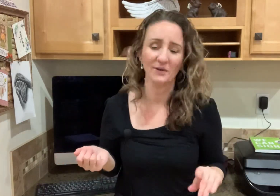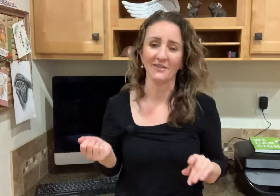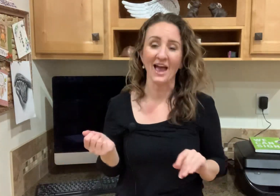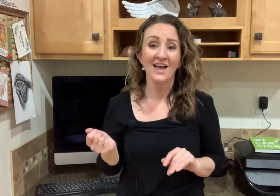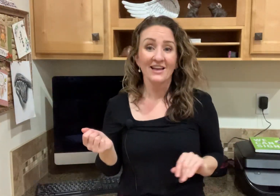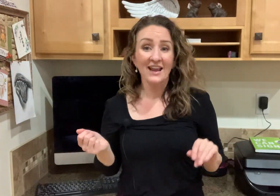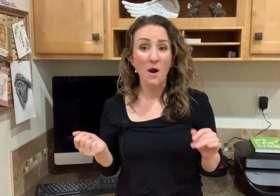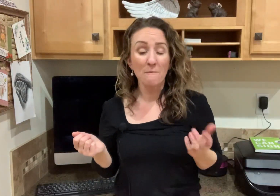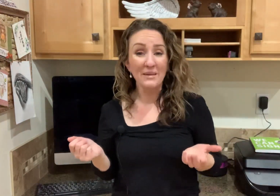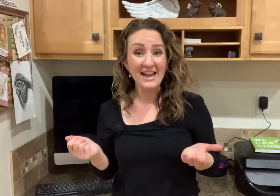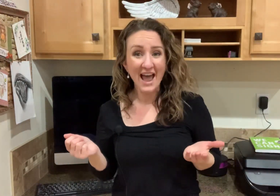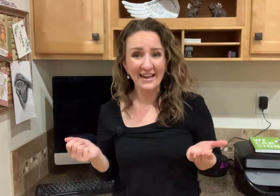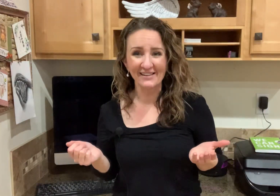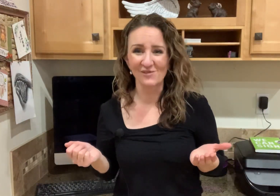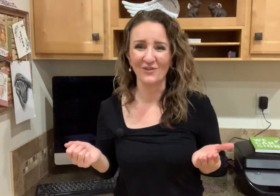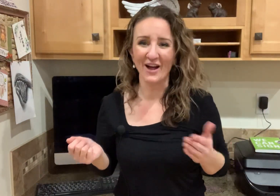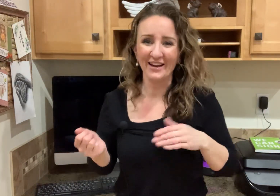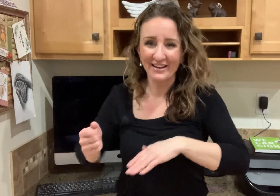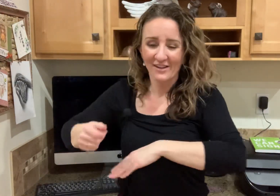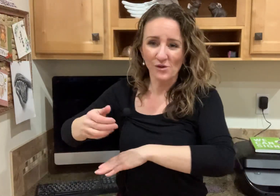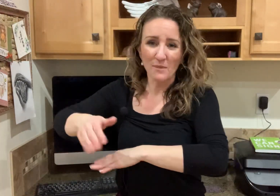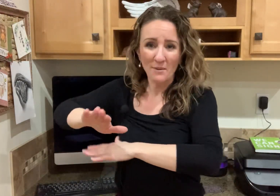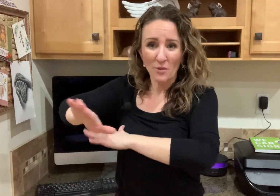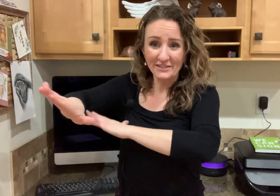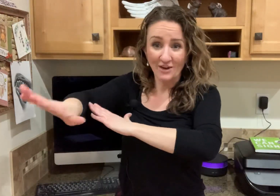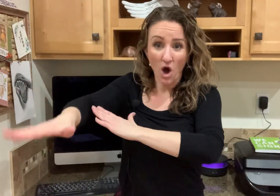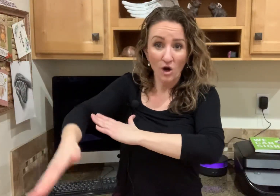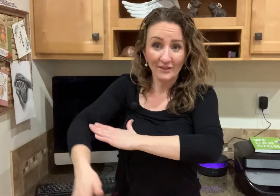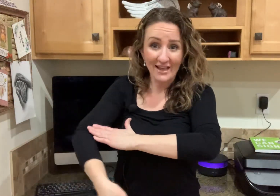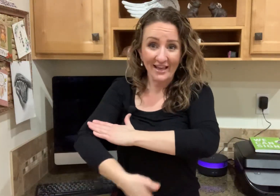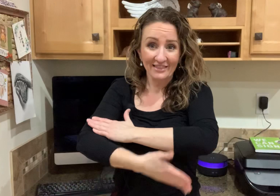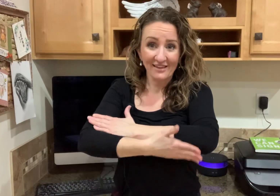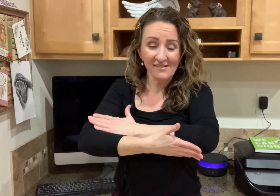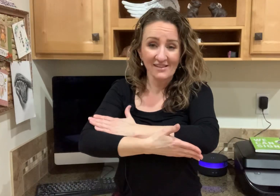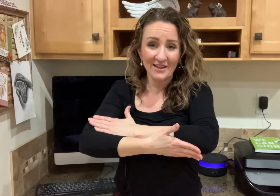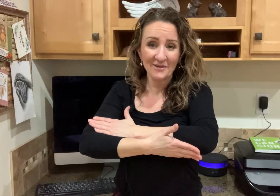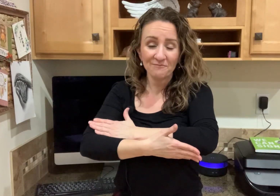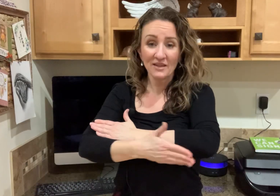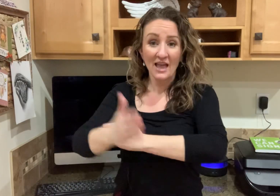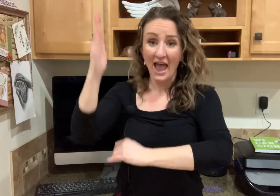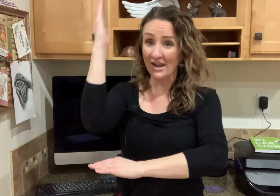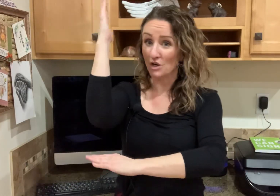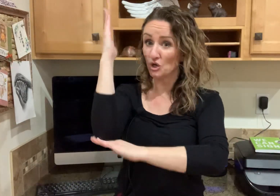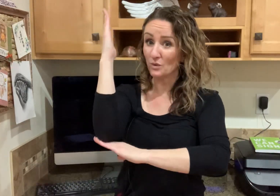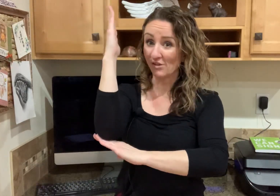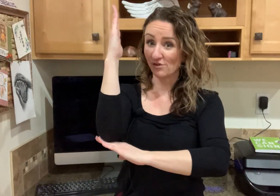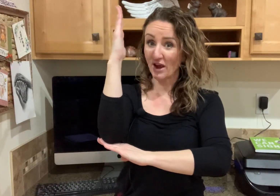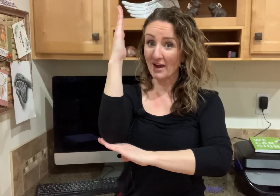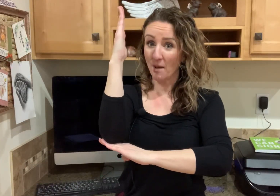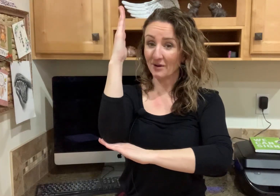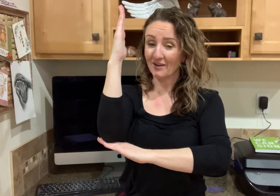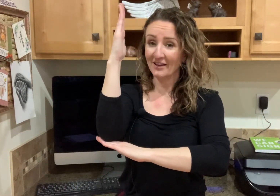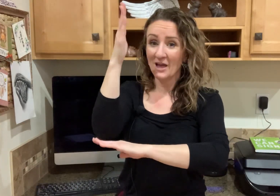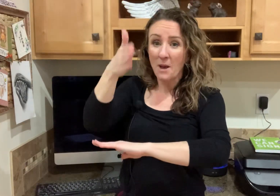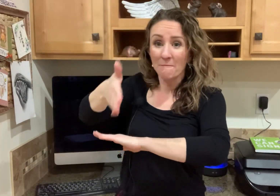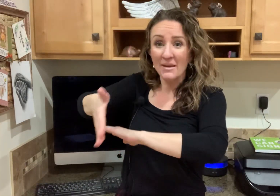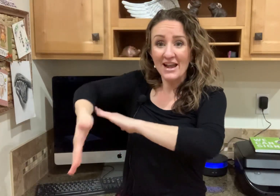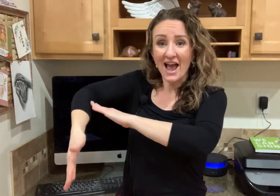got that. Now, midnight is fun. So remember how we did all night like this? And noon is straight up. Midnight